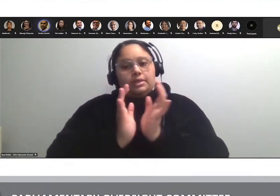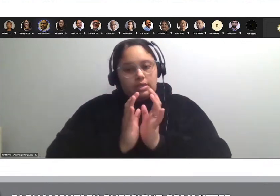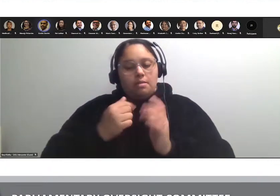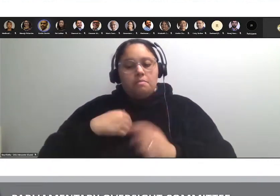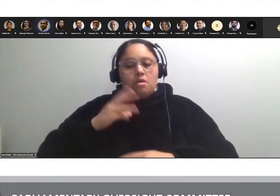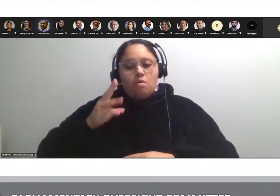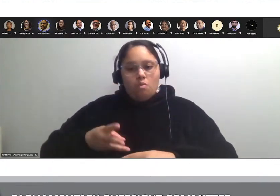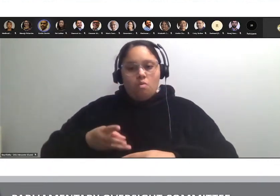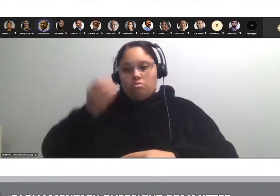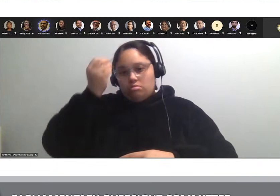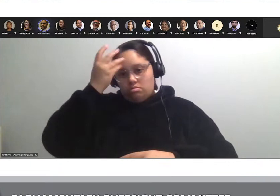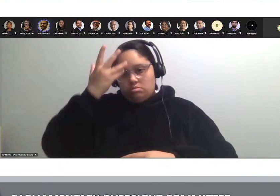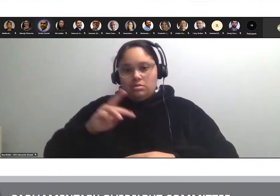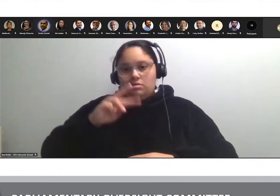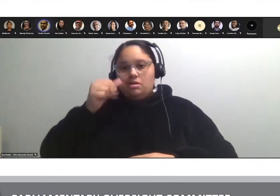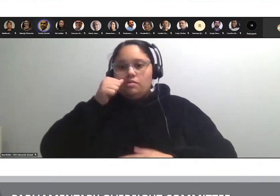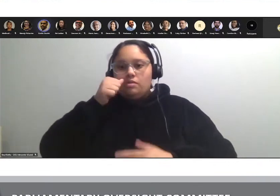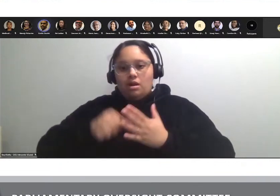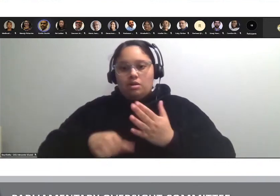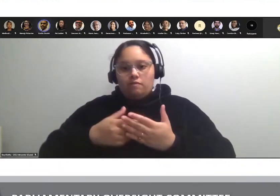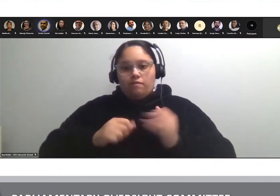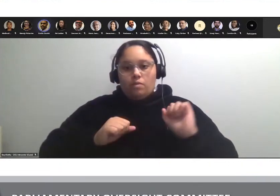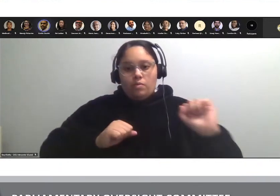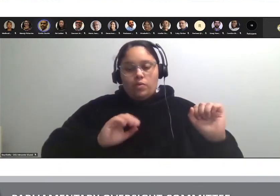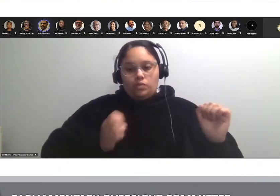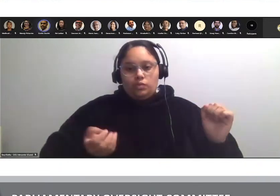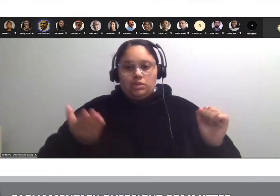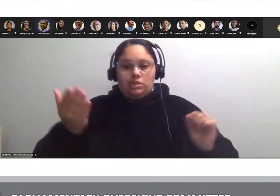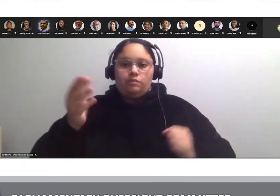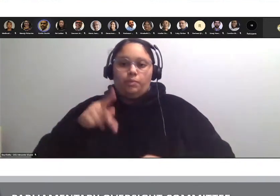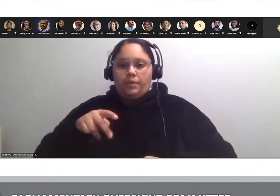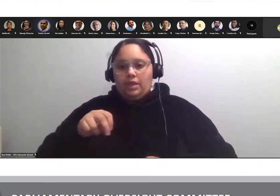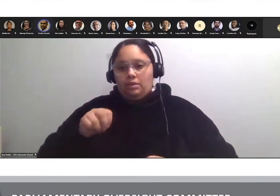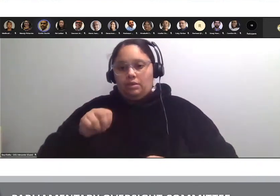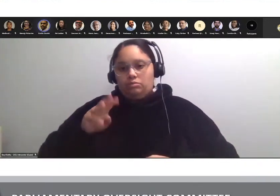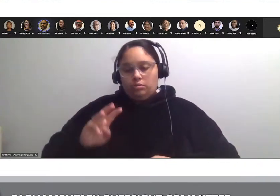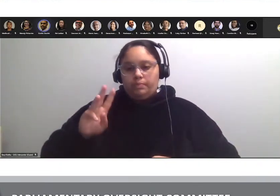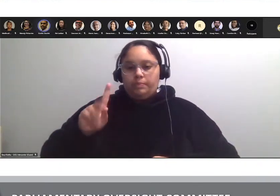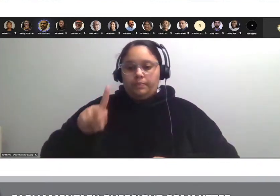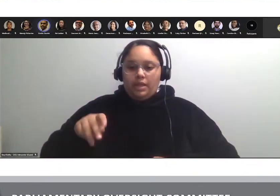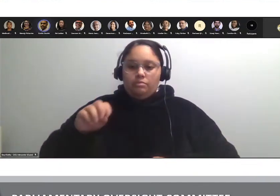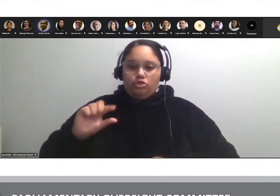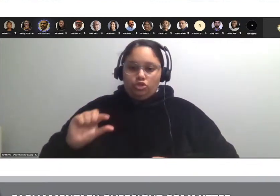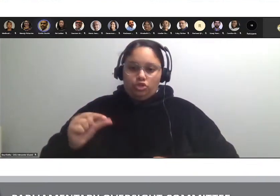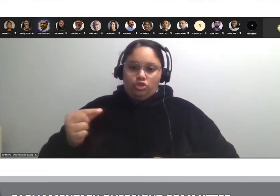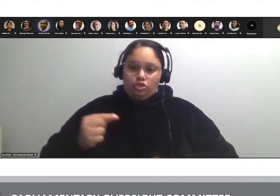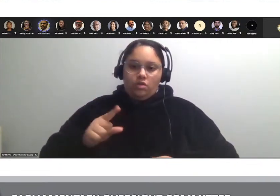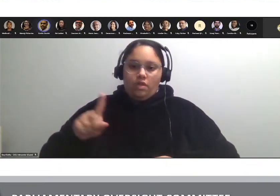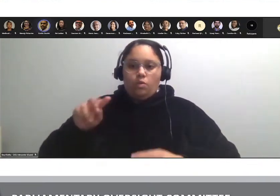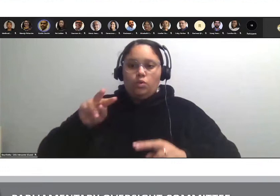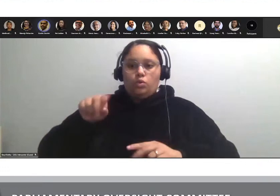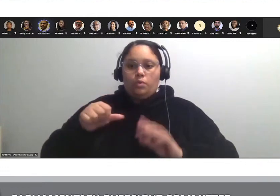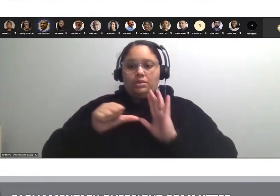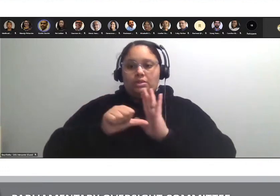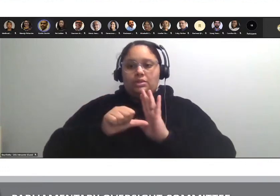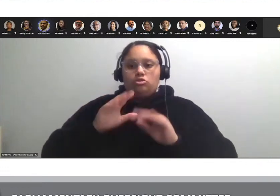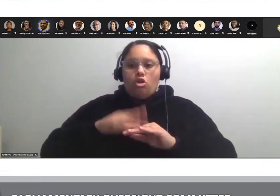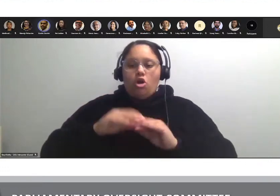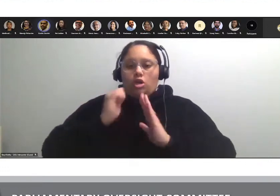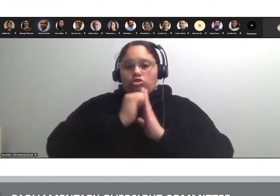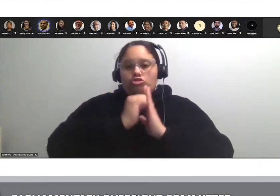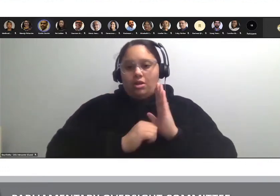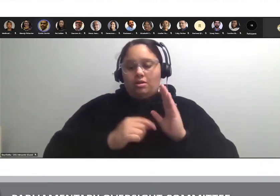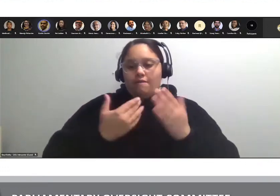will just direct another letter from your hand to PMG, because they were number 2.6 on the agenda item for today,